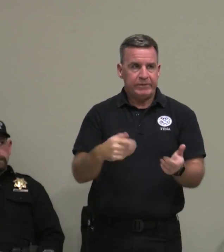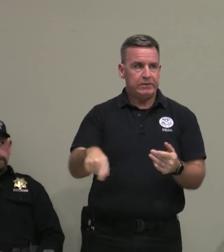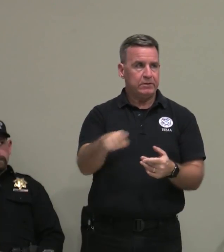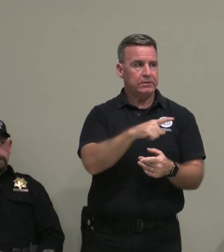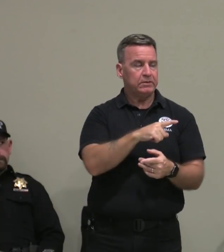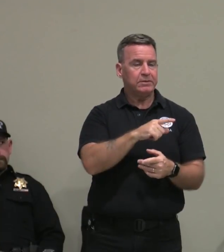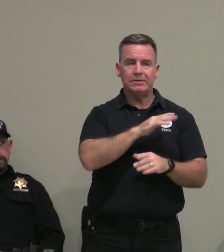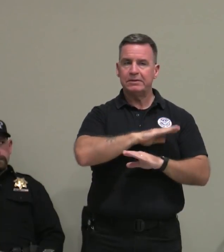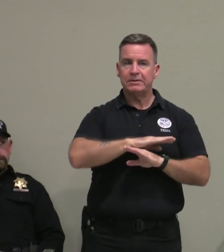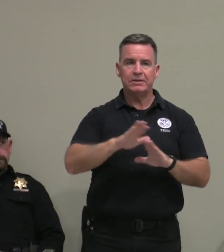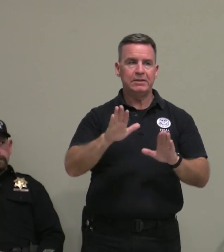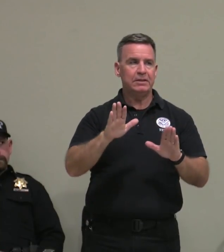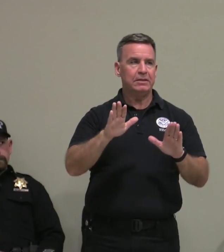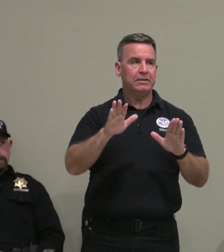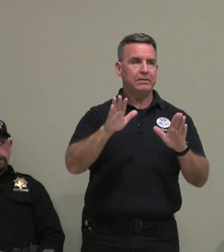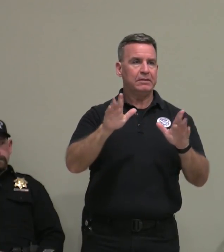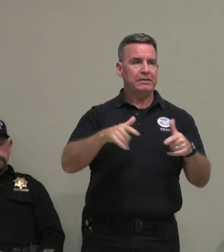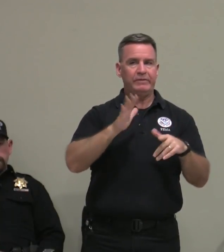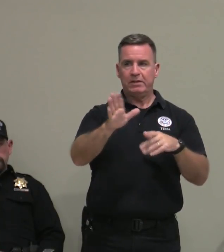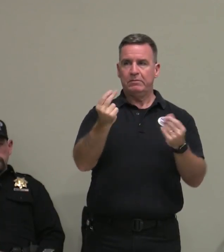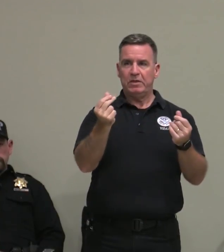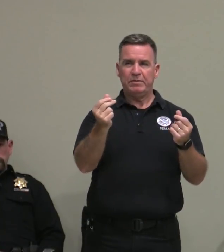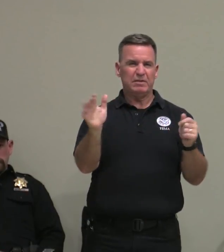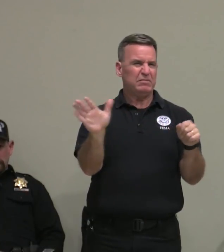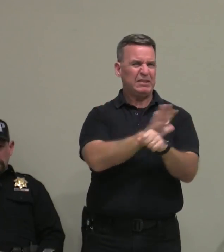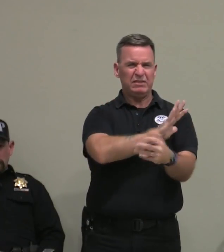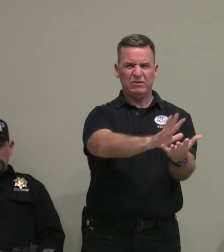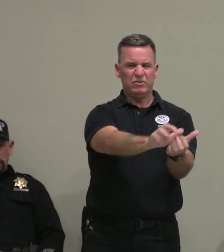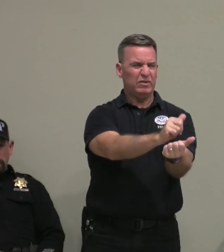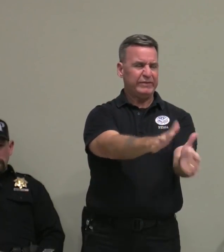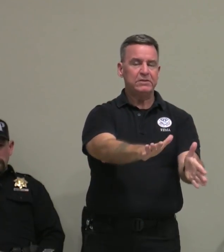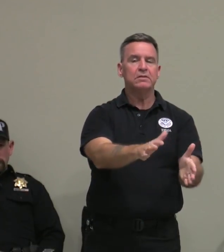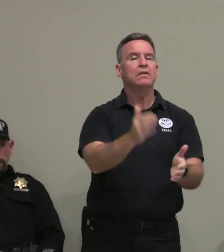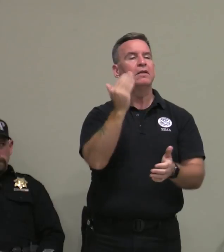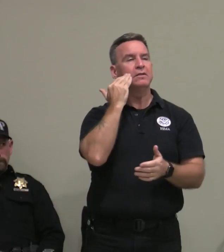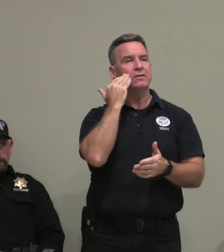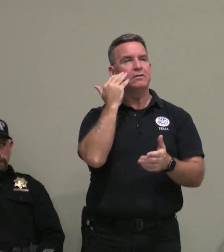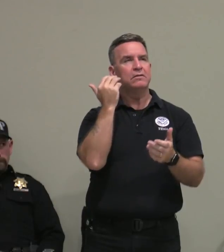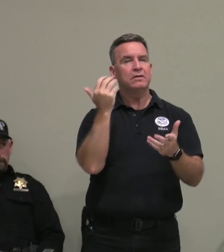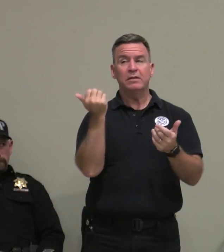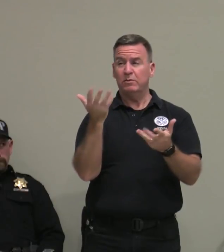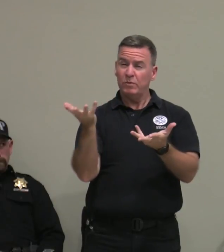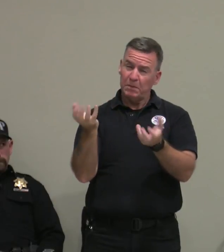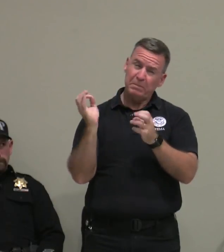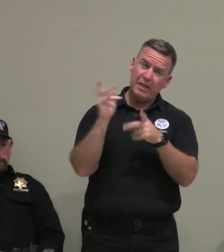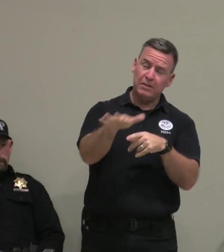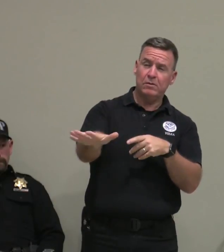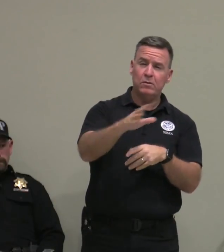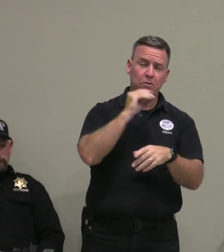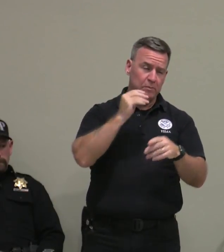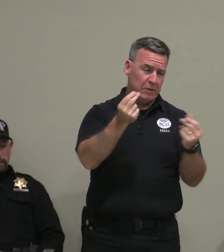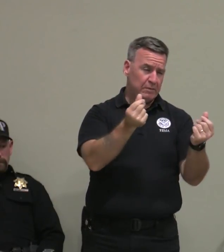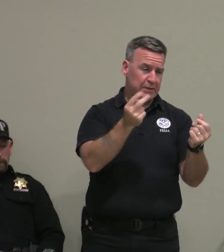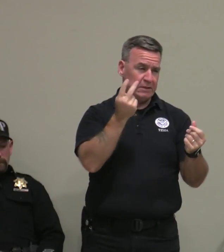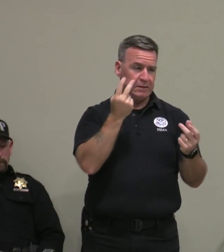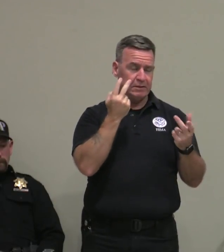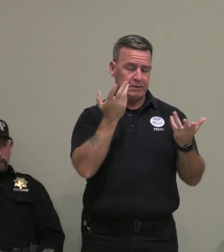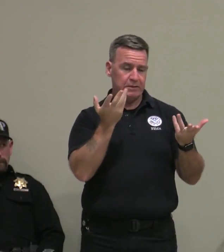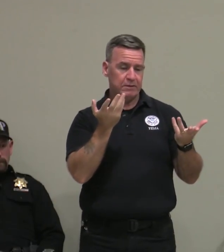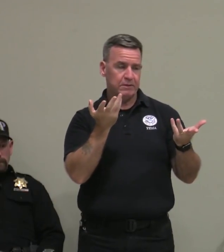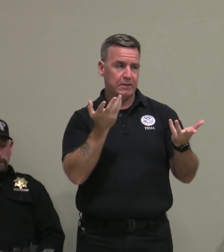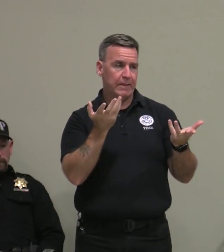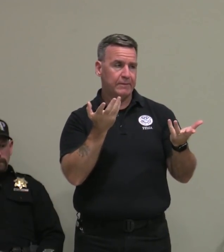against living on completely destroyed properties. We realize that everybody wants to get back to their property and see it. We support that.